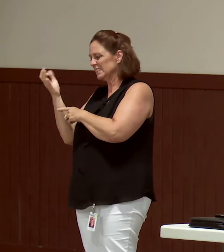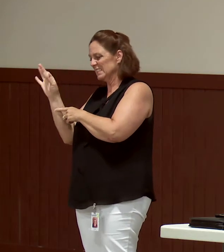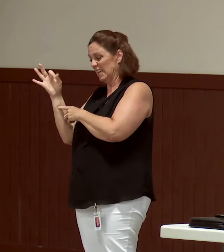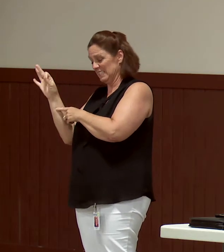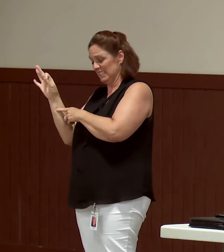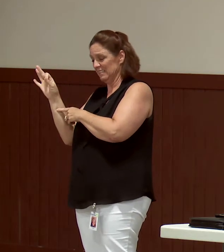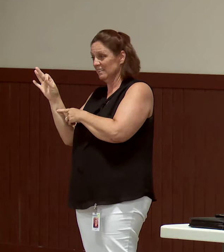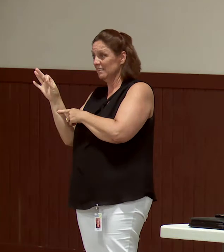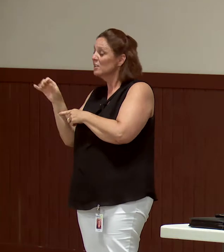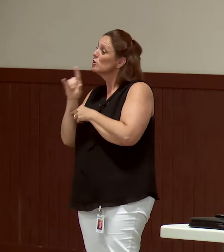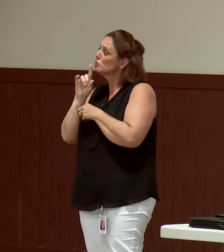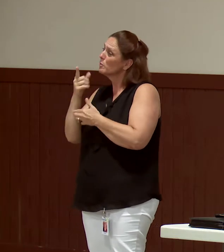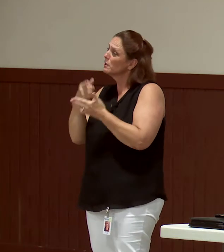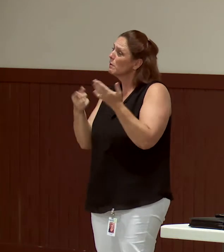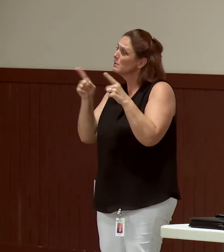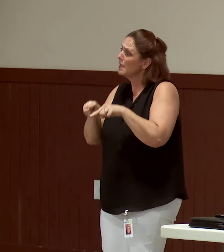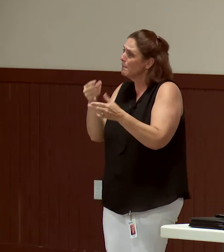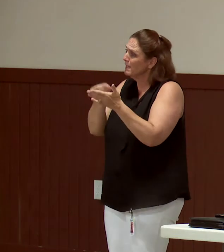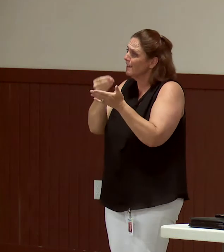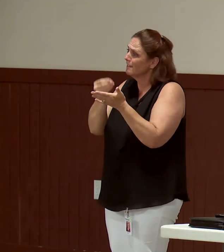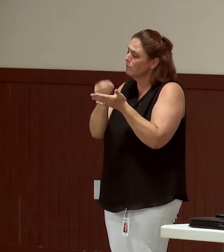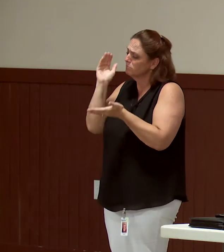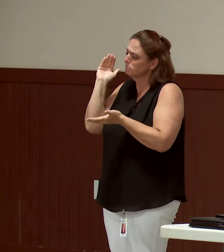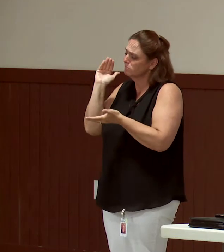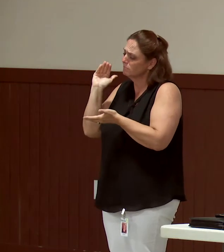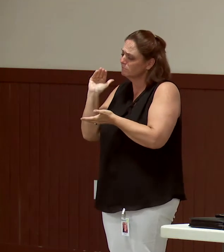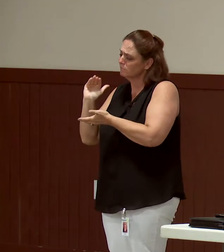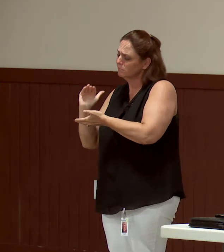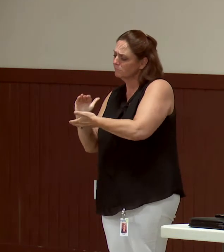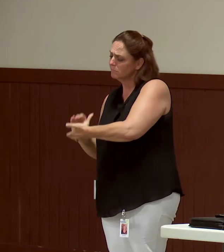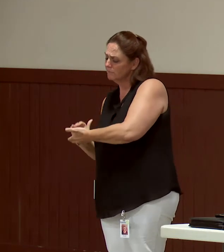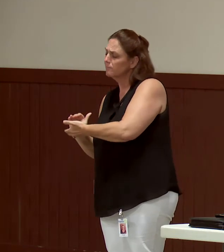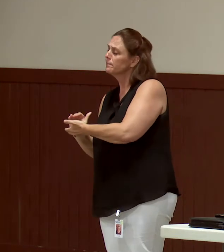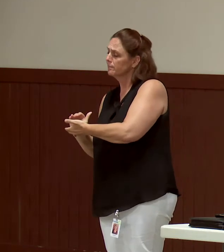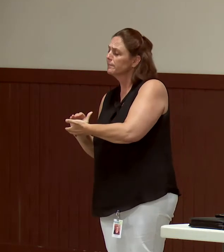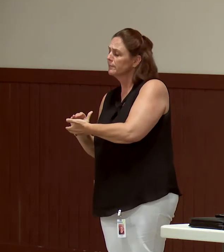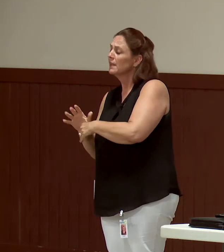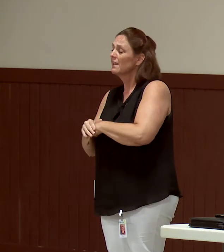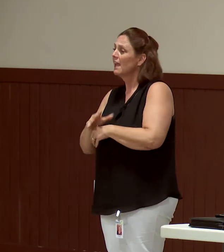steep decline for available providers. And the